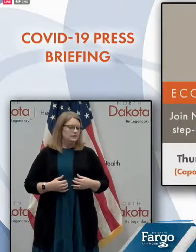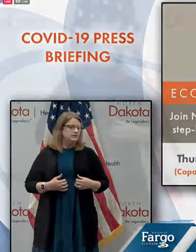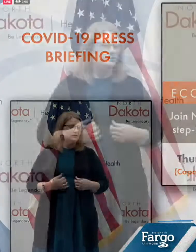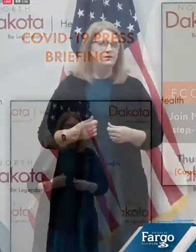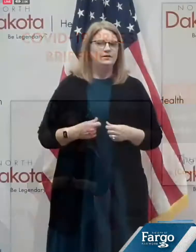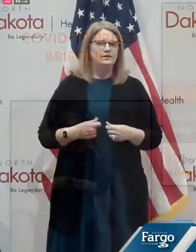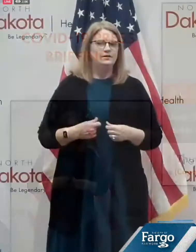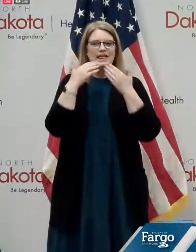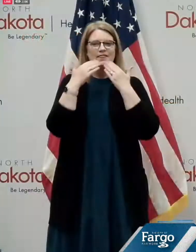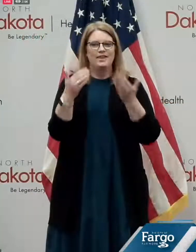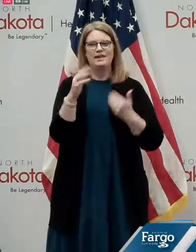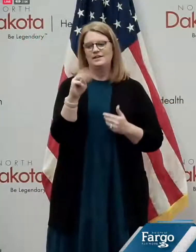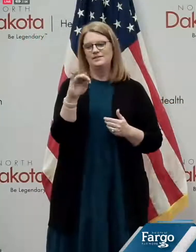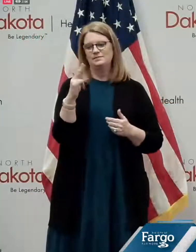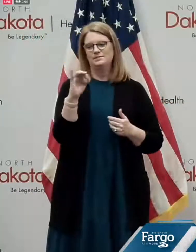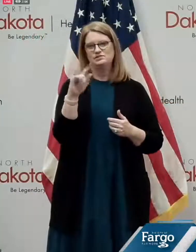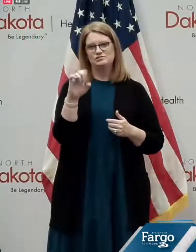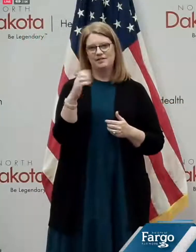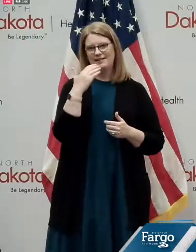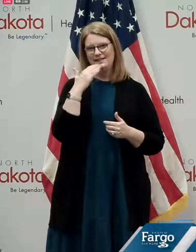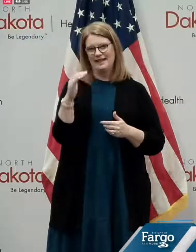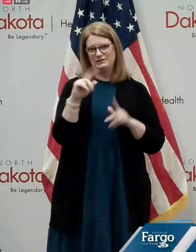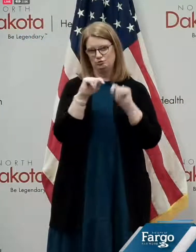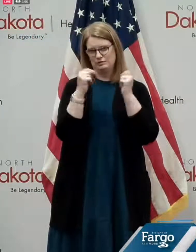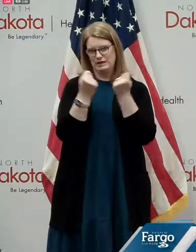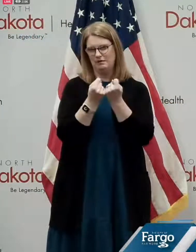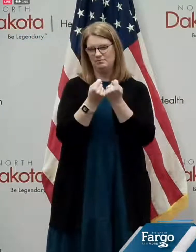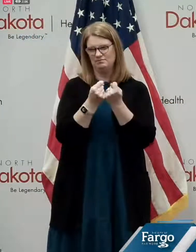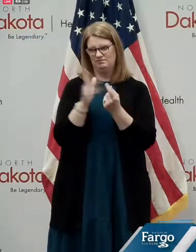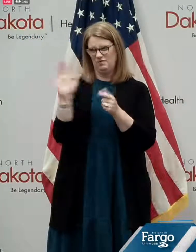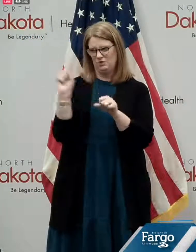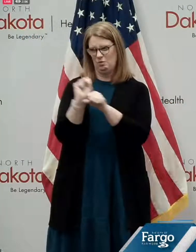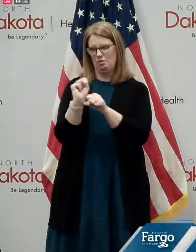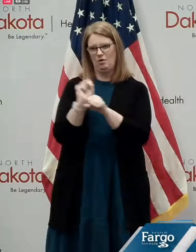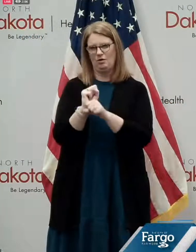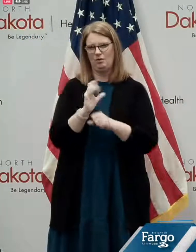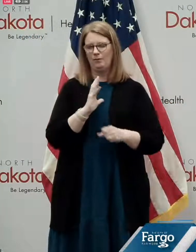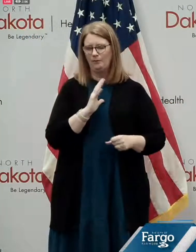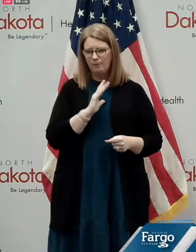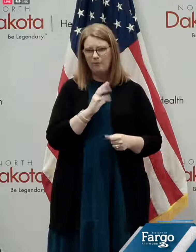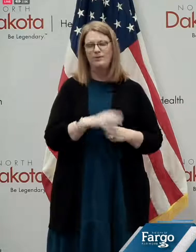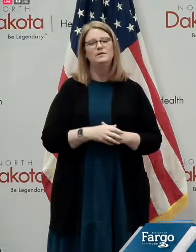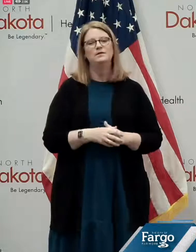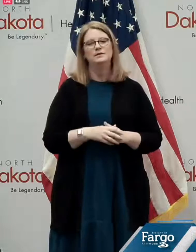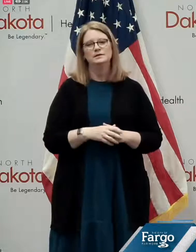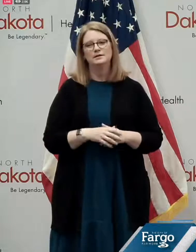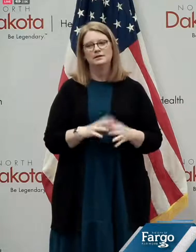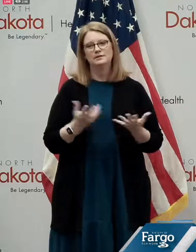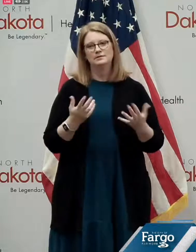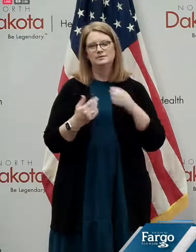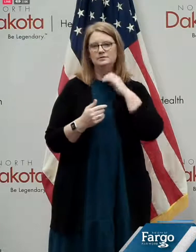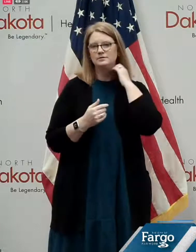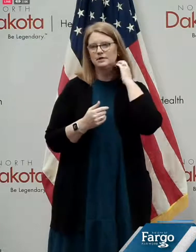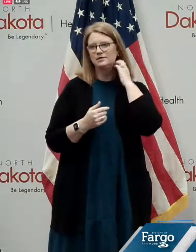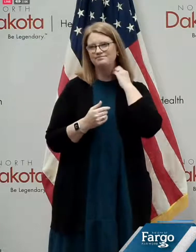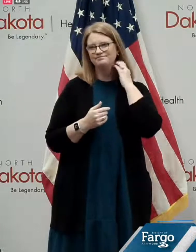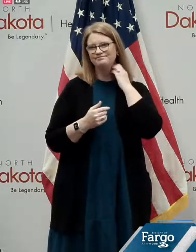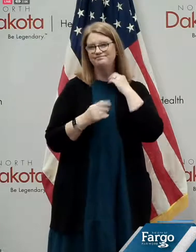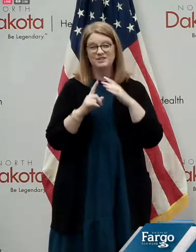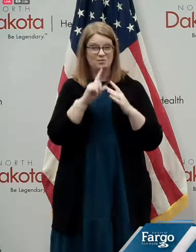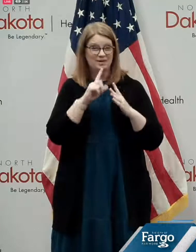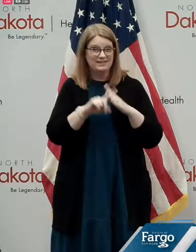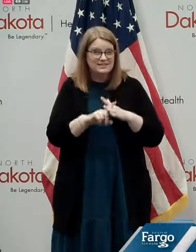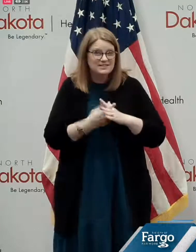Thank you, Michelle, and thanks to your team for all the hard work they're doing to launch and execute and manage